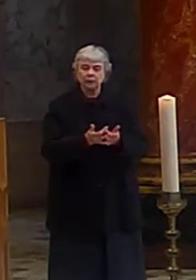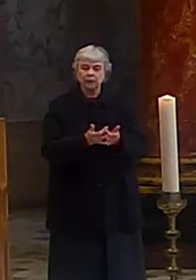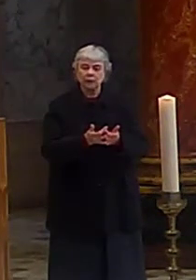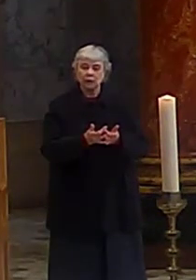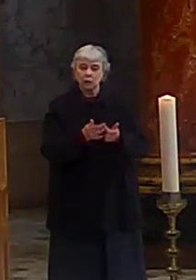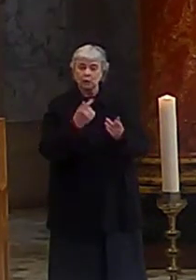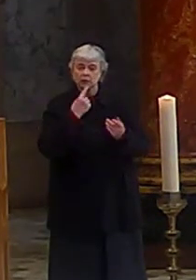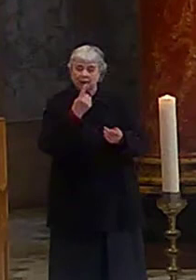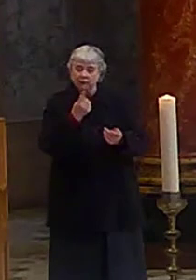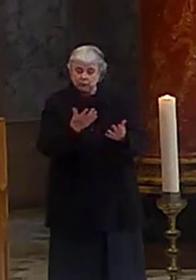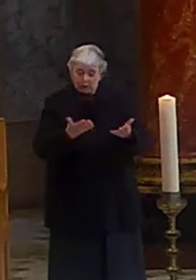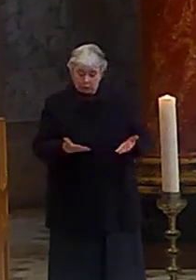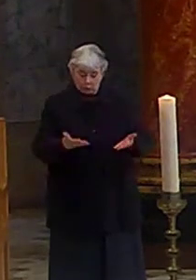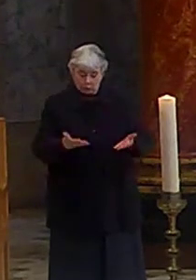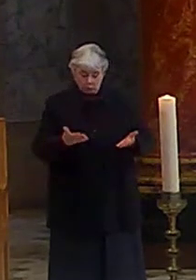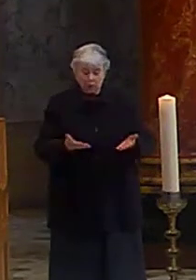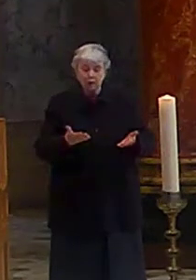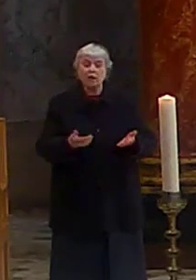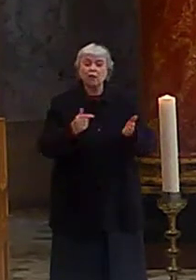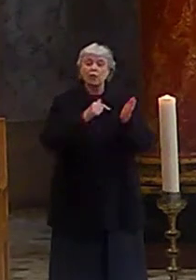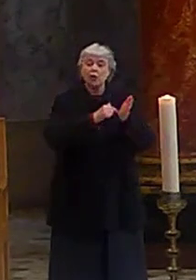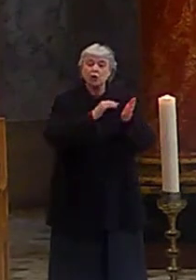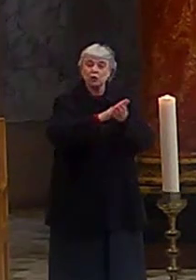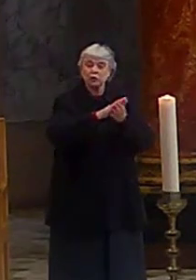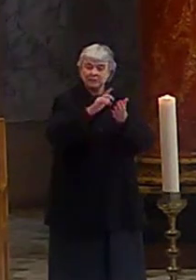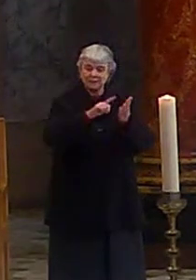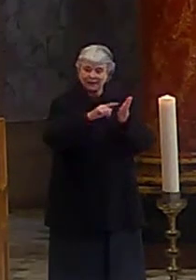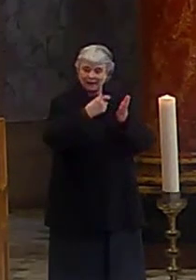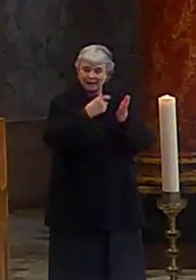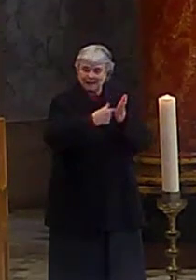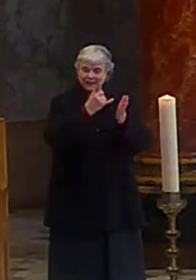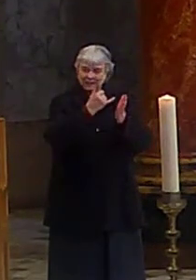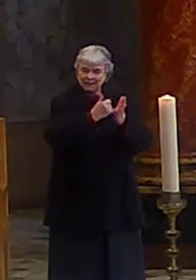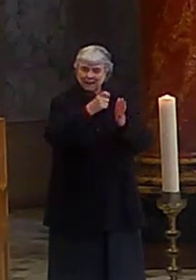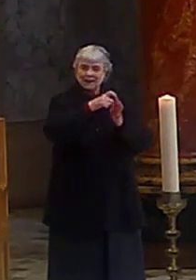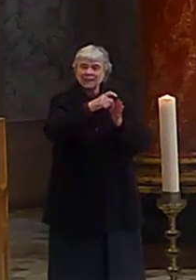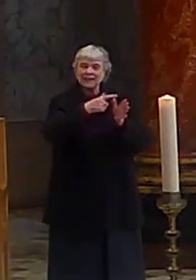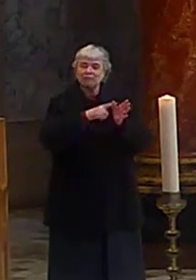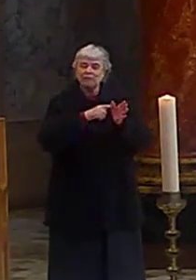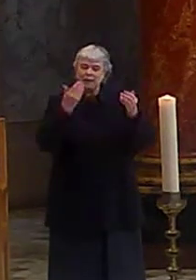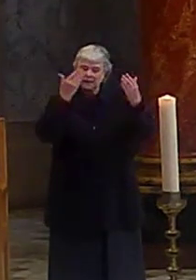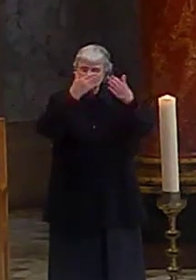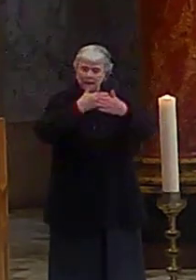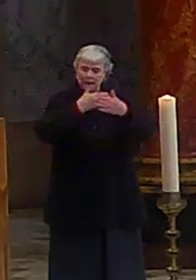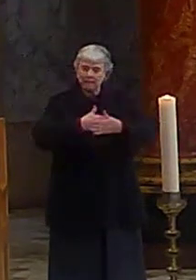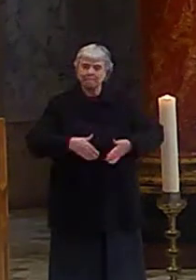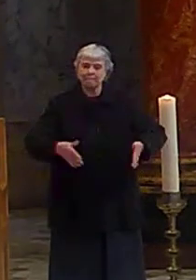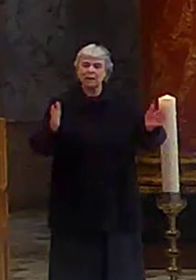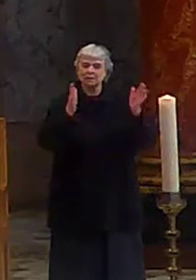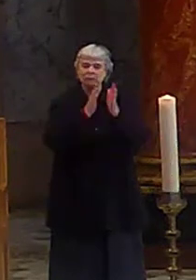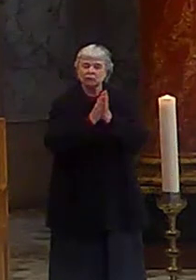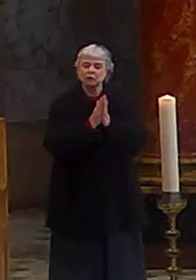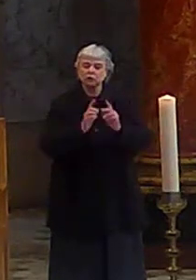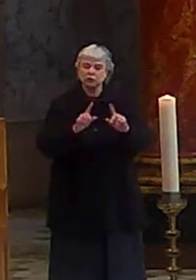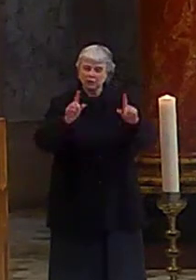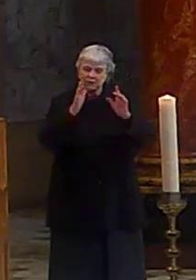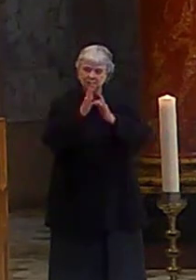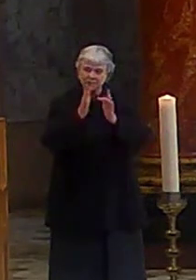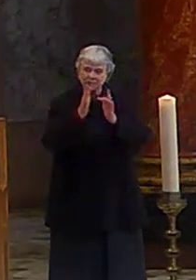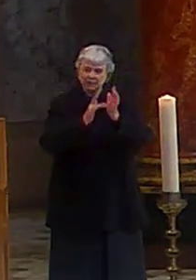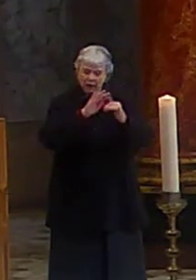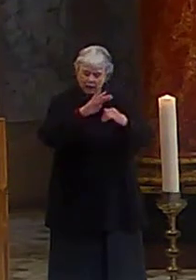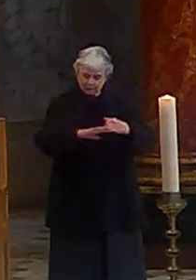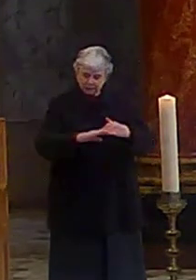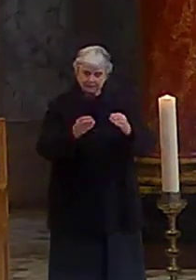thursday evening mass of the lord suffer will be here